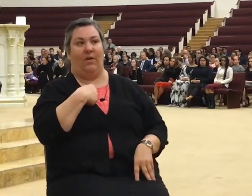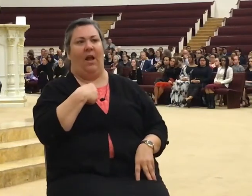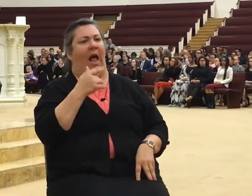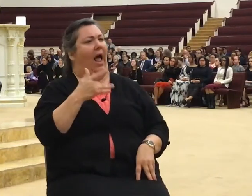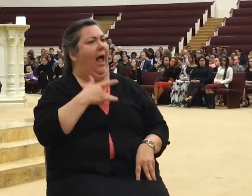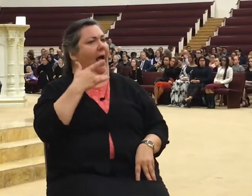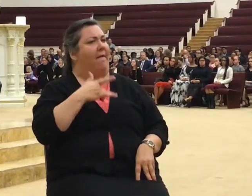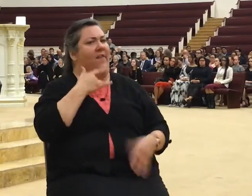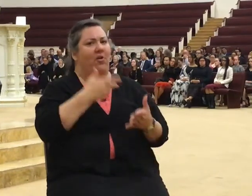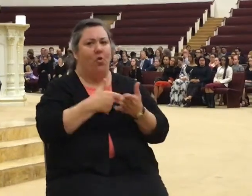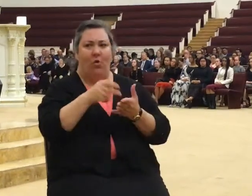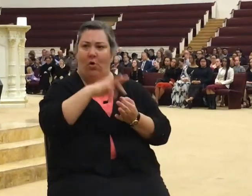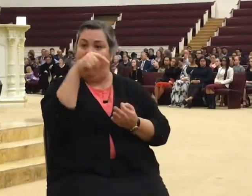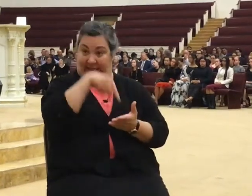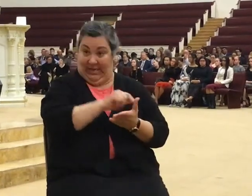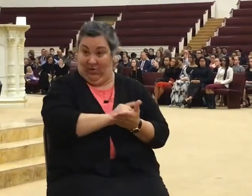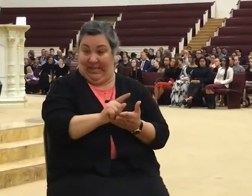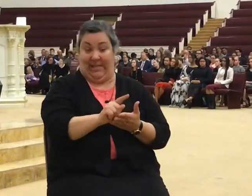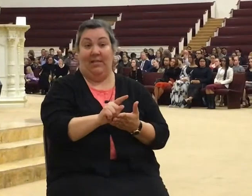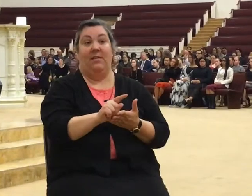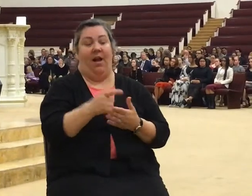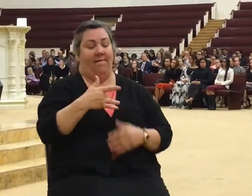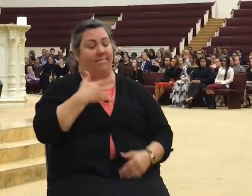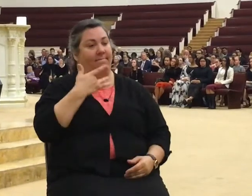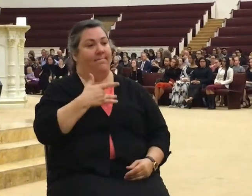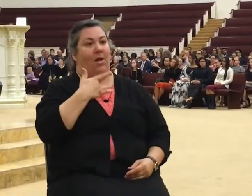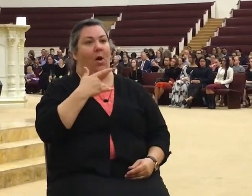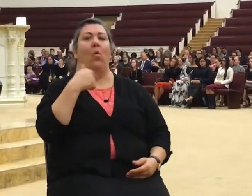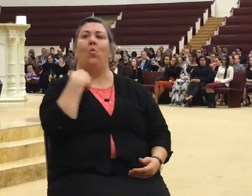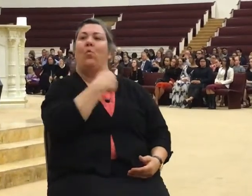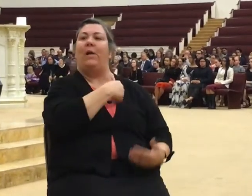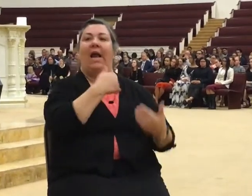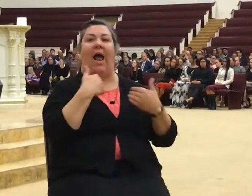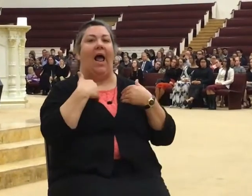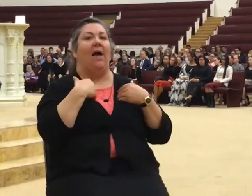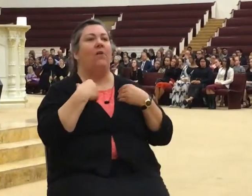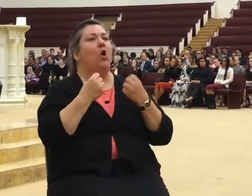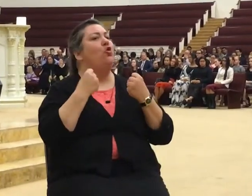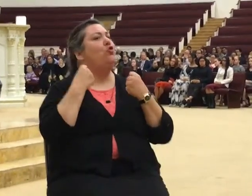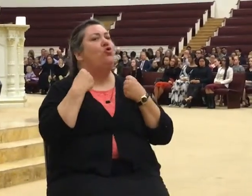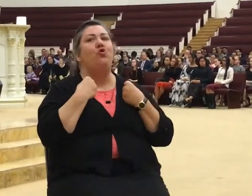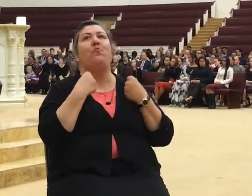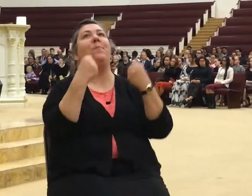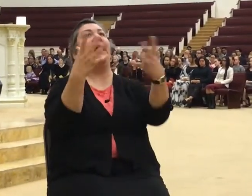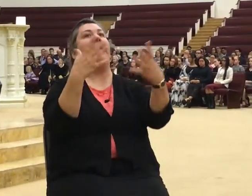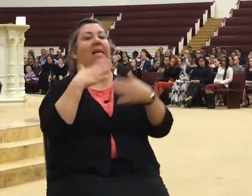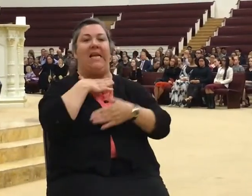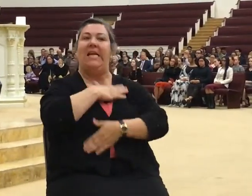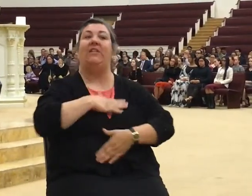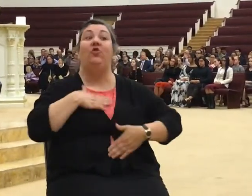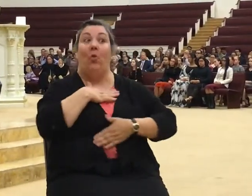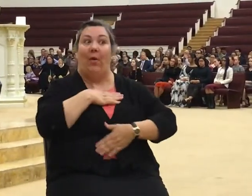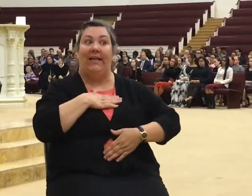I felt the Holy Ghost this week say, we got too many enjoying it too